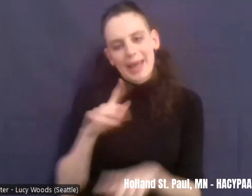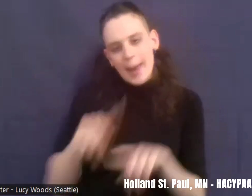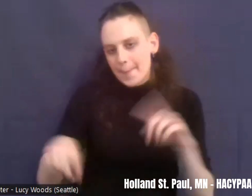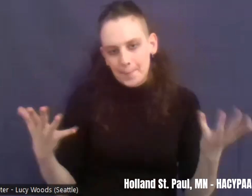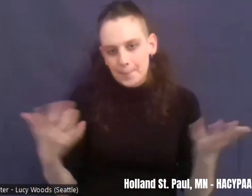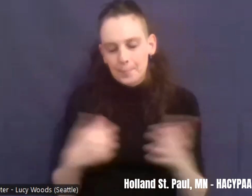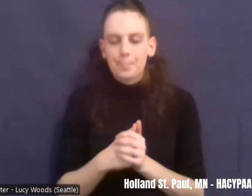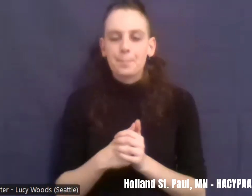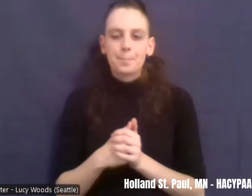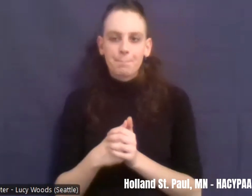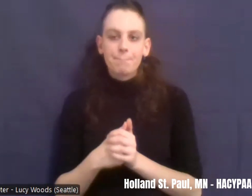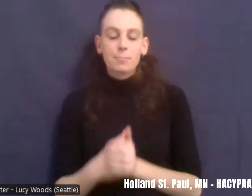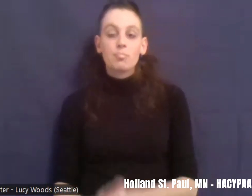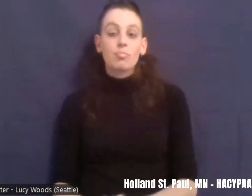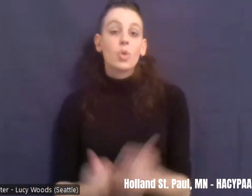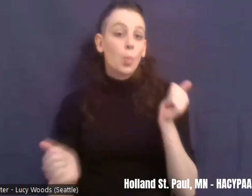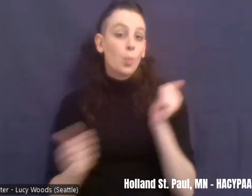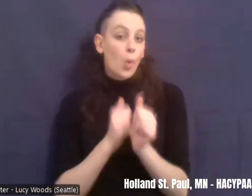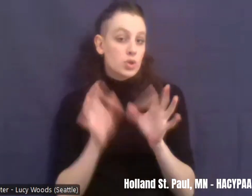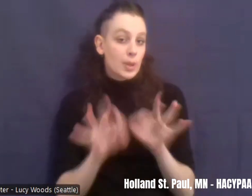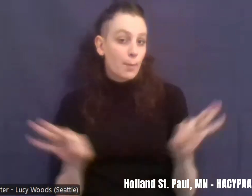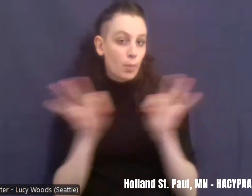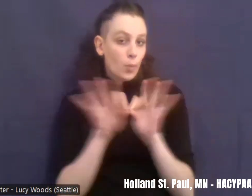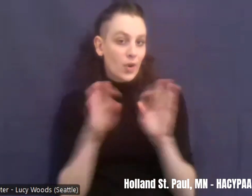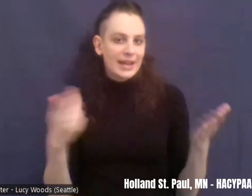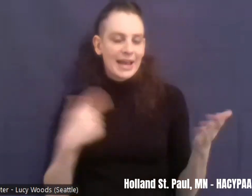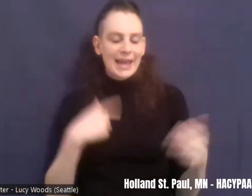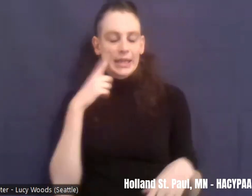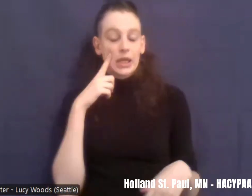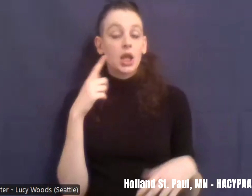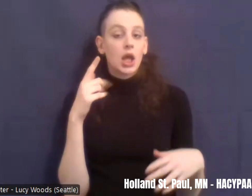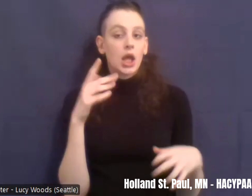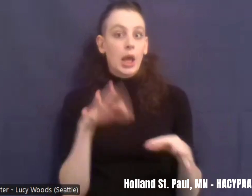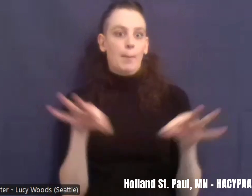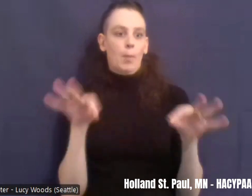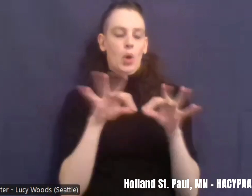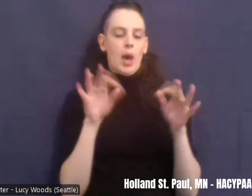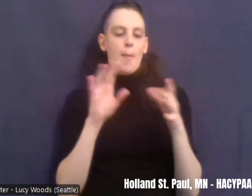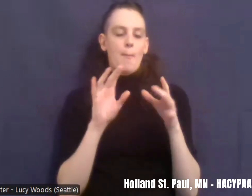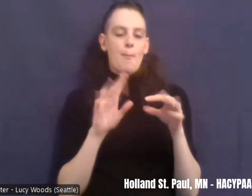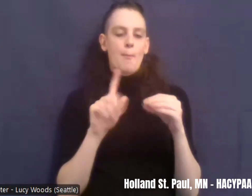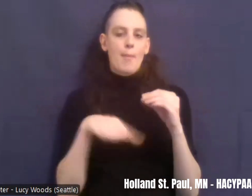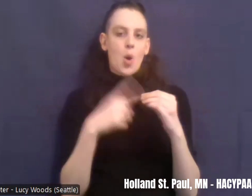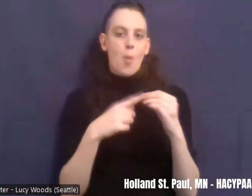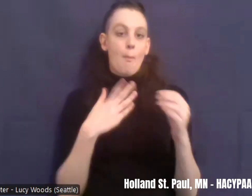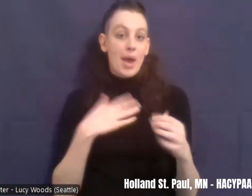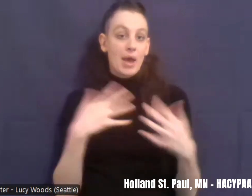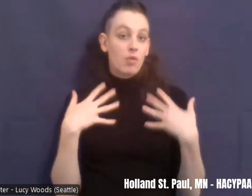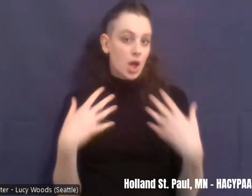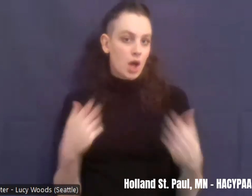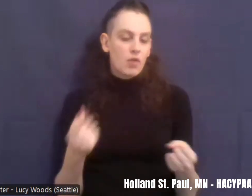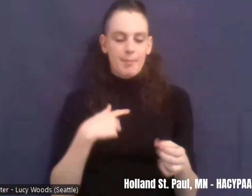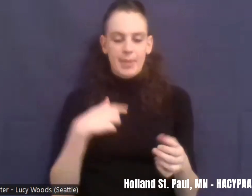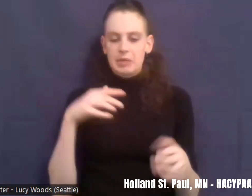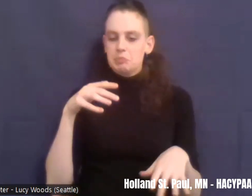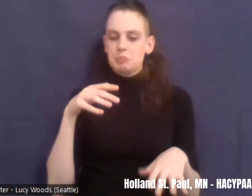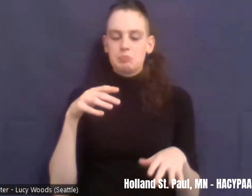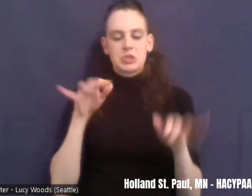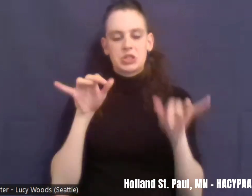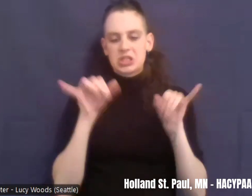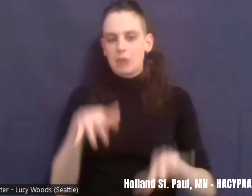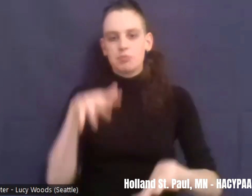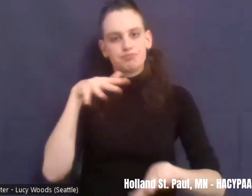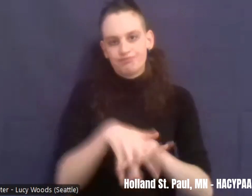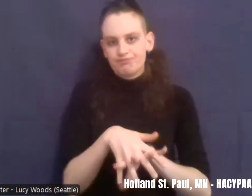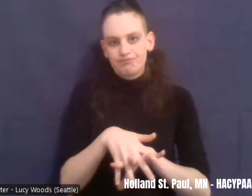biggest thing that I would like say is so important about like my recovery now is like I stay in the middle of Alcoholics Anonymous. And what